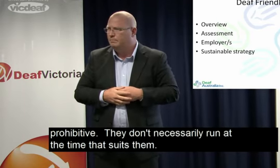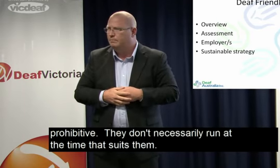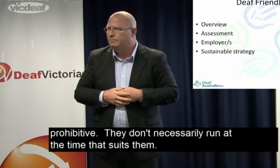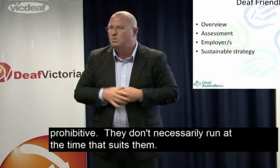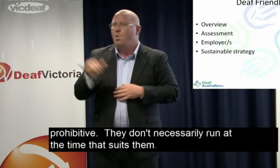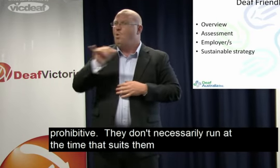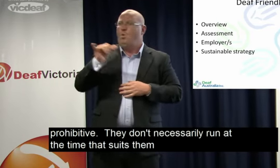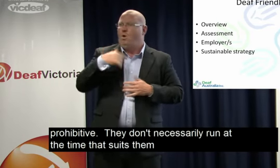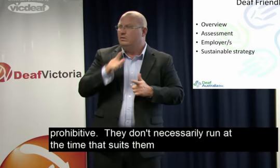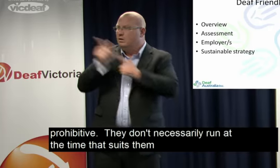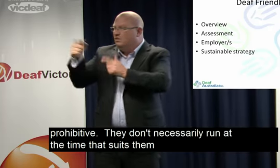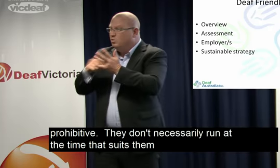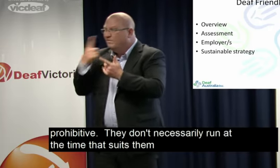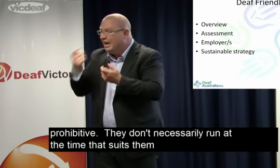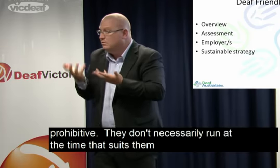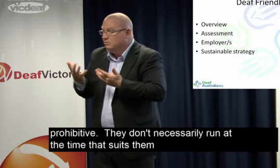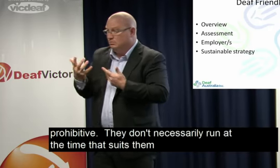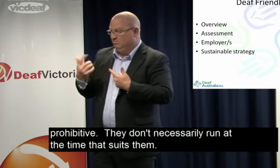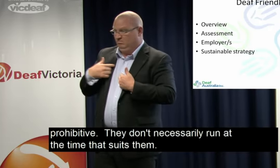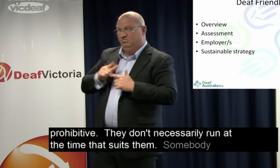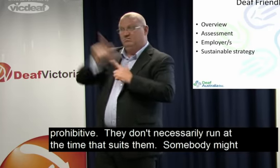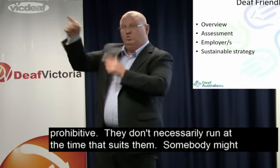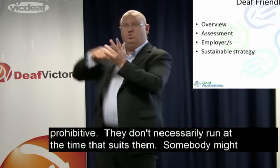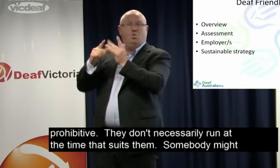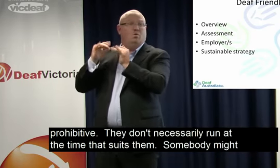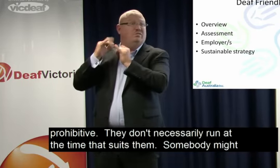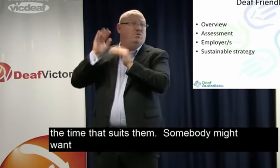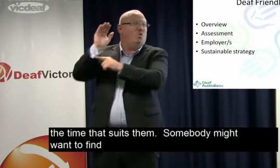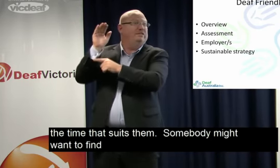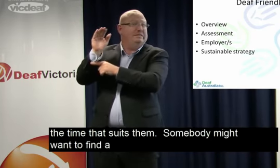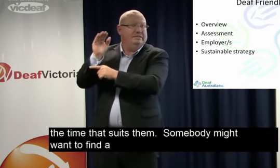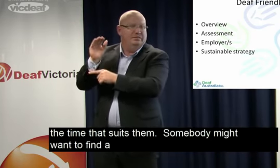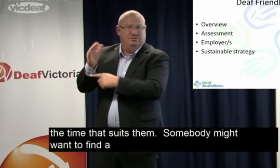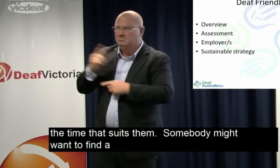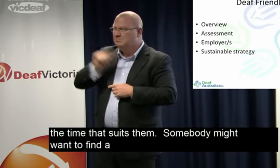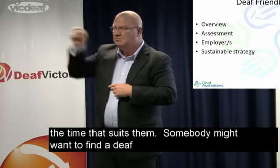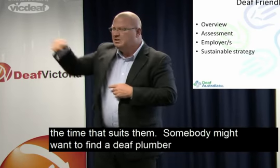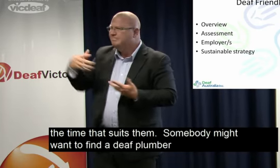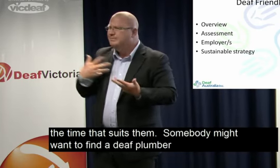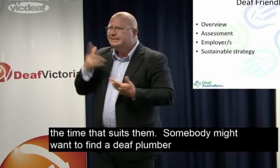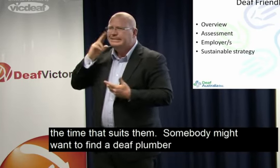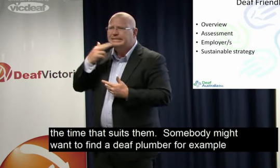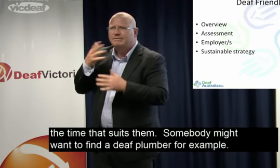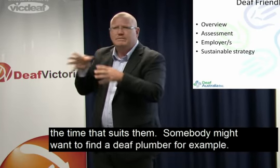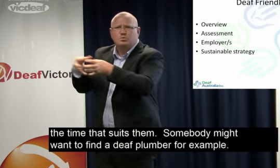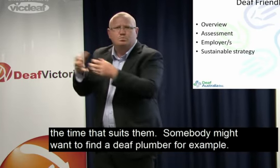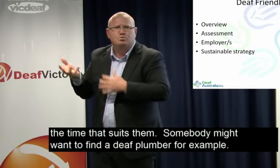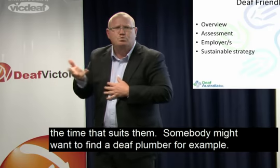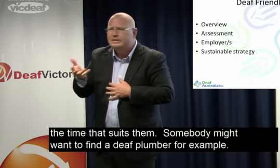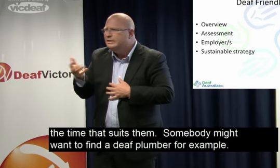often it's hard to find these deaf professionals. And where do we go to get this information? If we travel overseas, we might